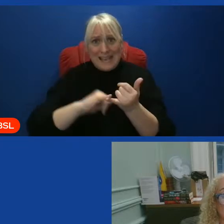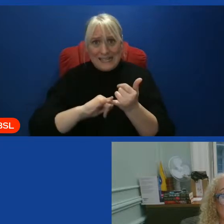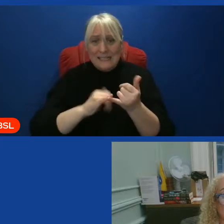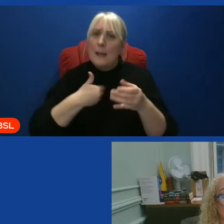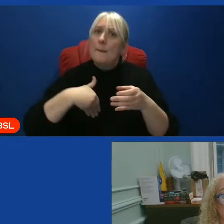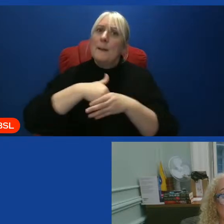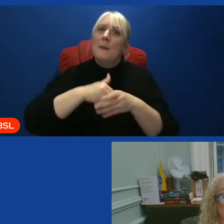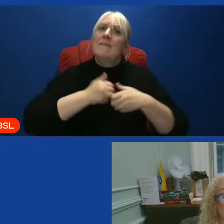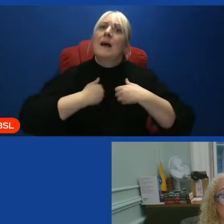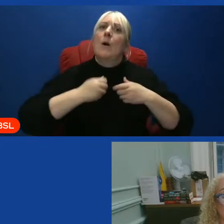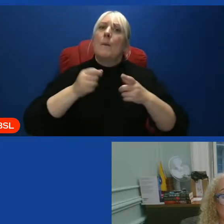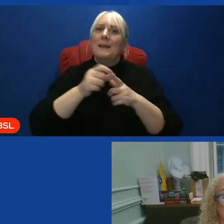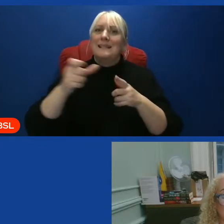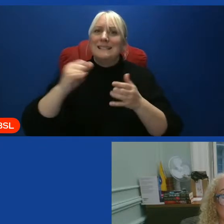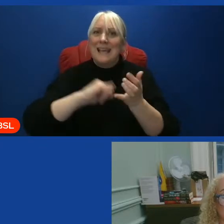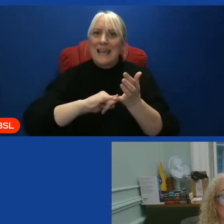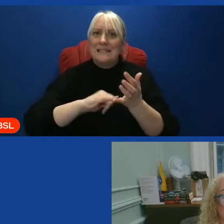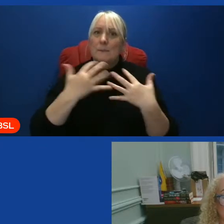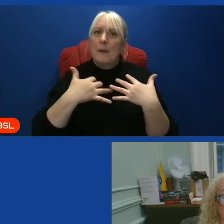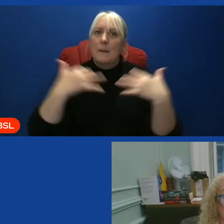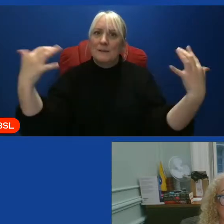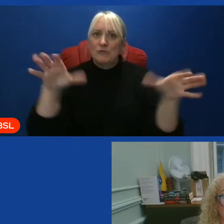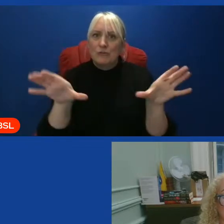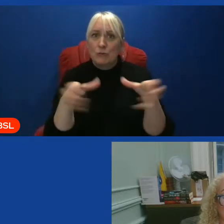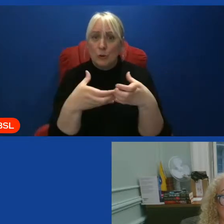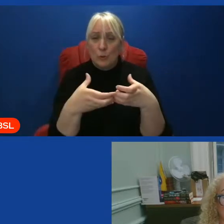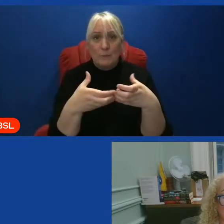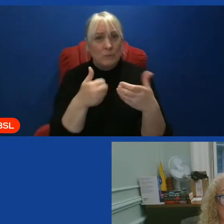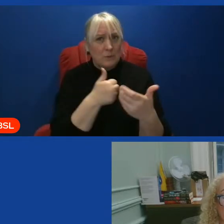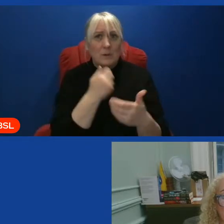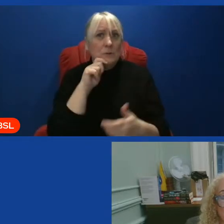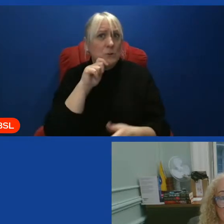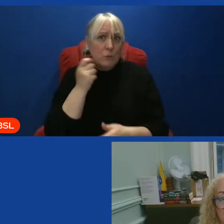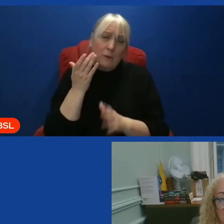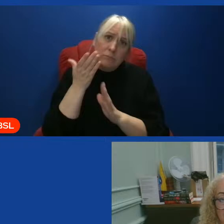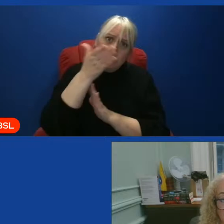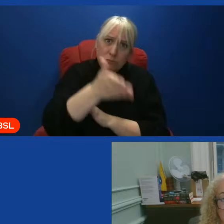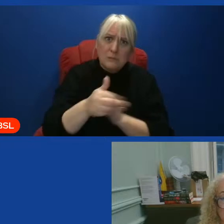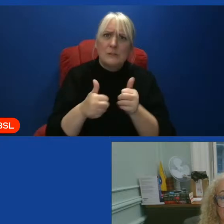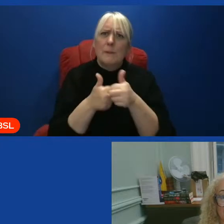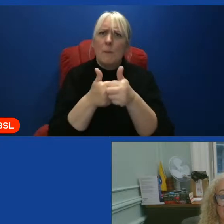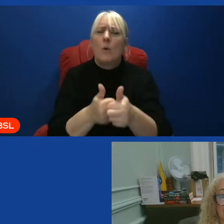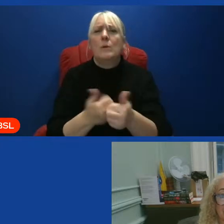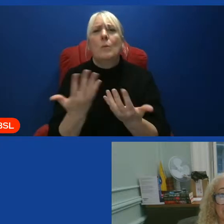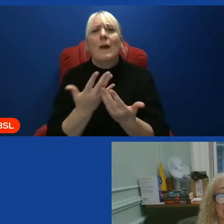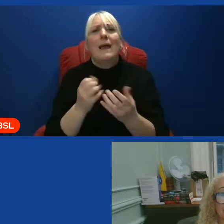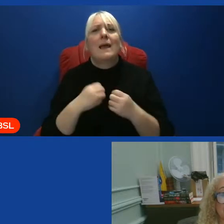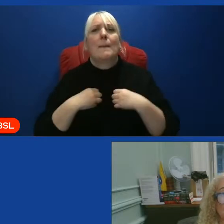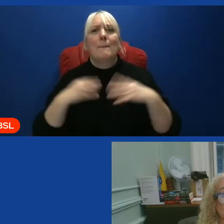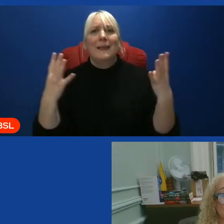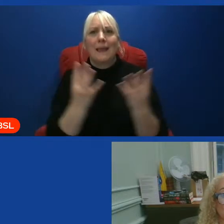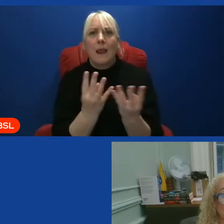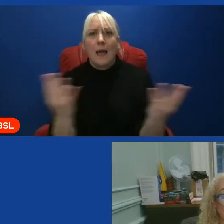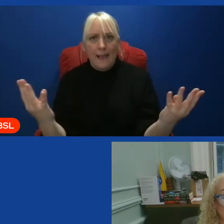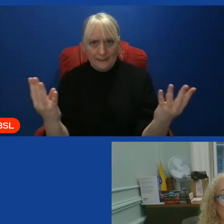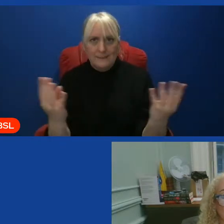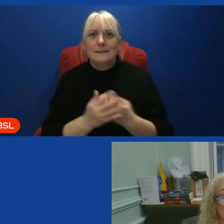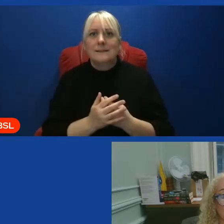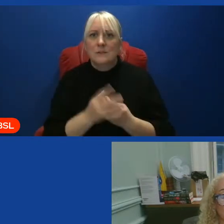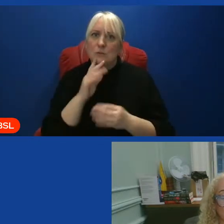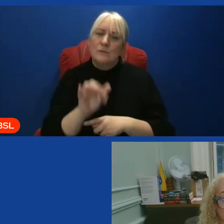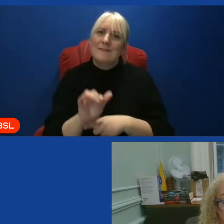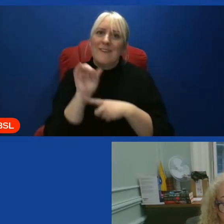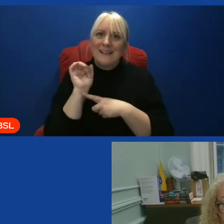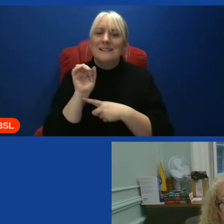group and can often be seen on picket lines where PCS members are taking action in defence of their conditions or for better